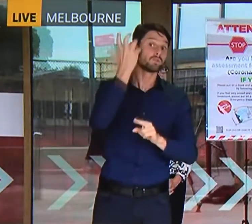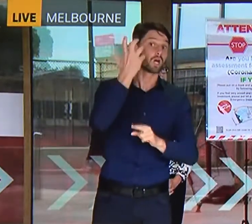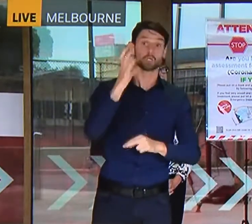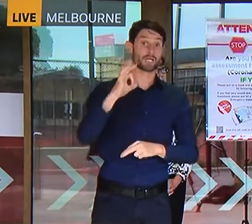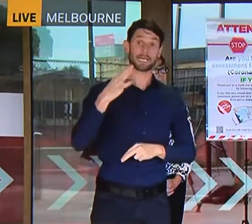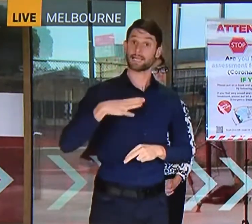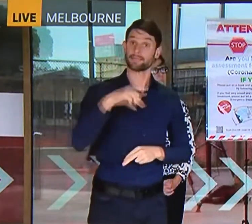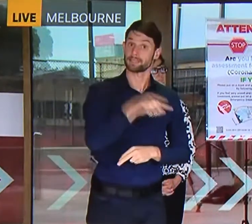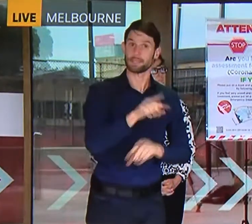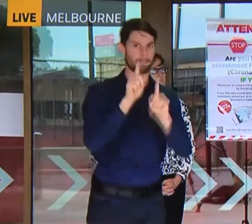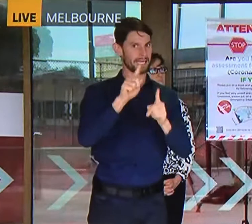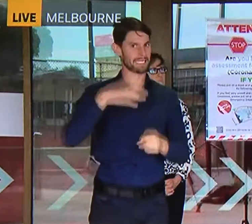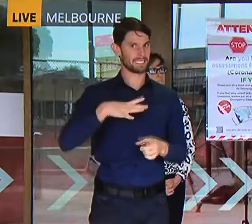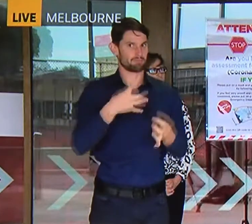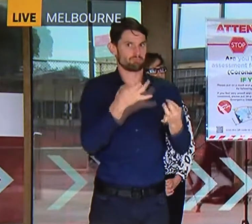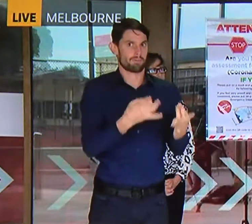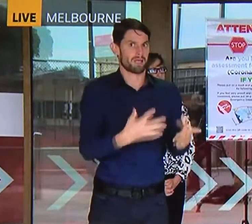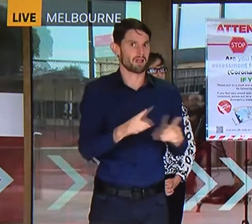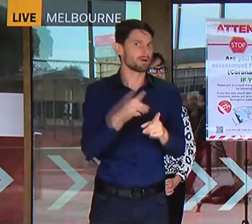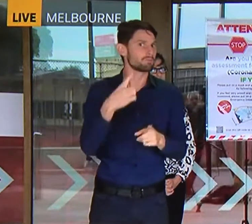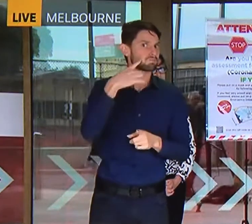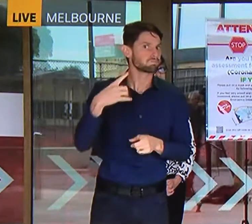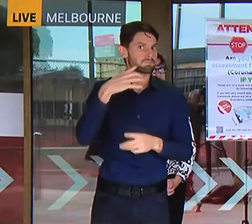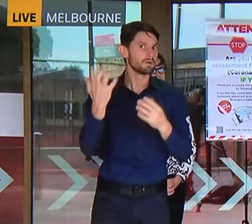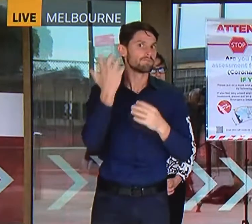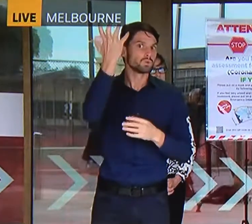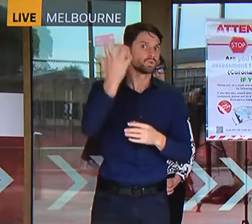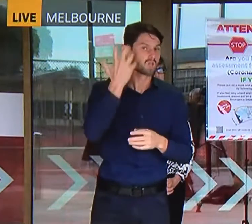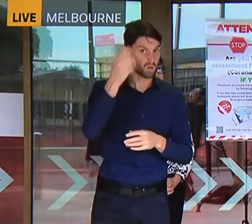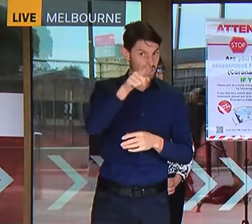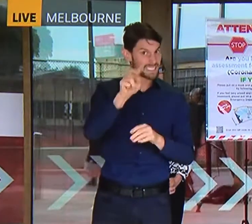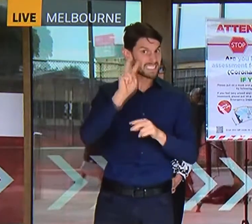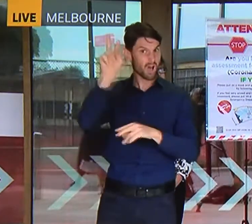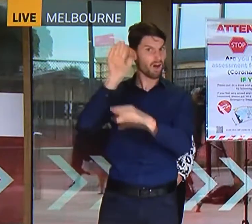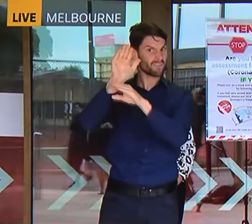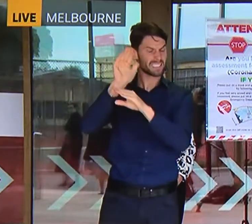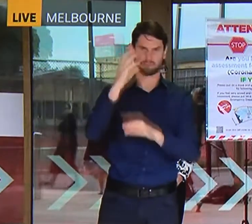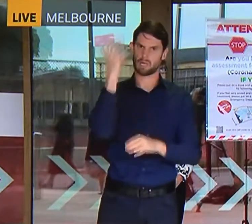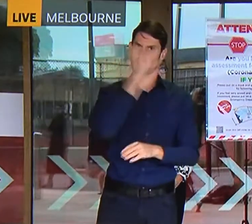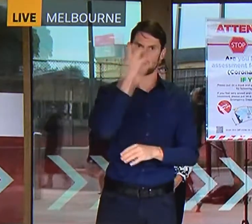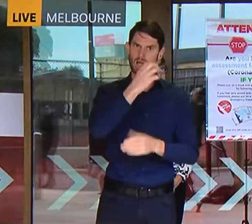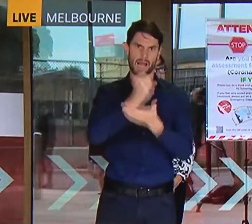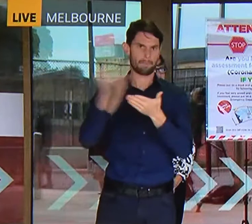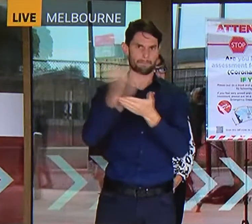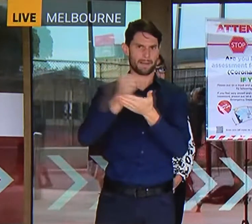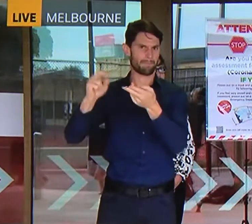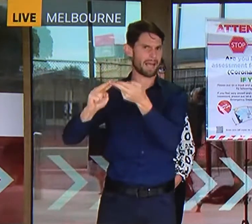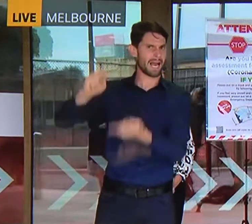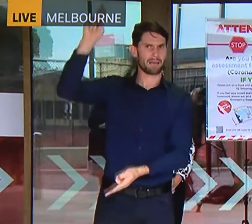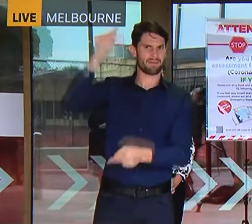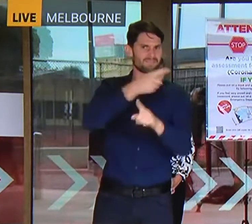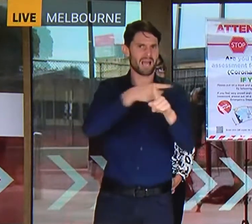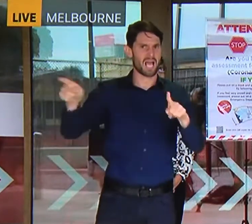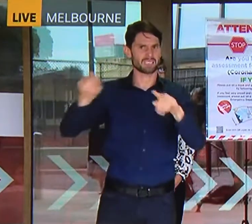know that we need to be prepared. We're seeing what's happening to our international countries during this global pandemic, and it's